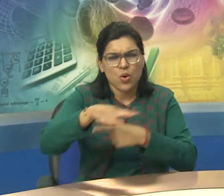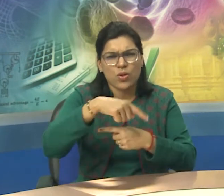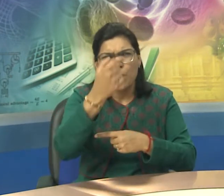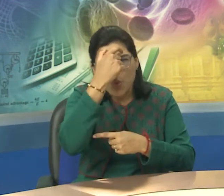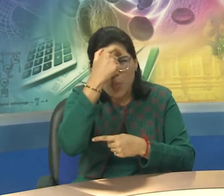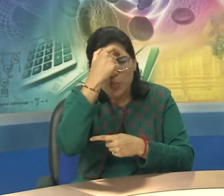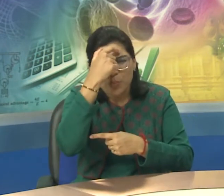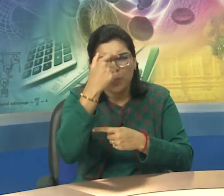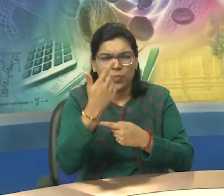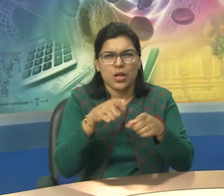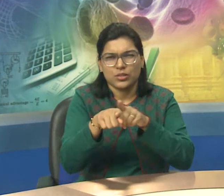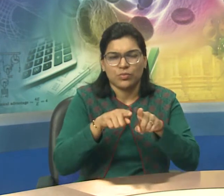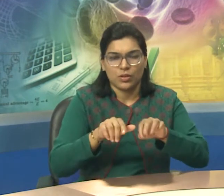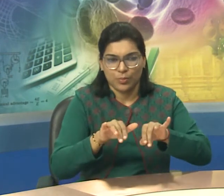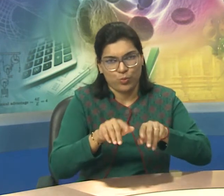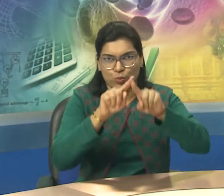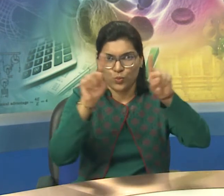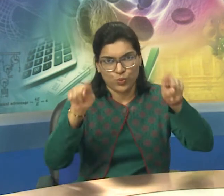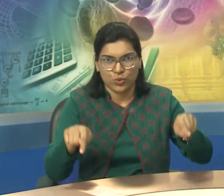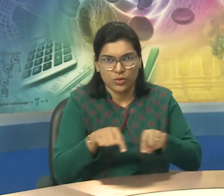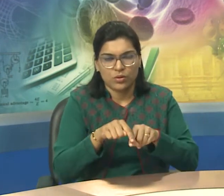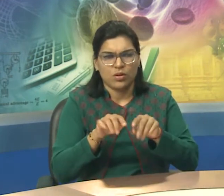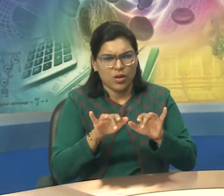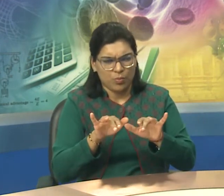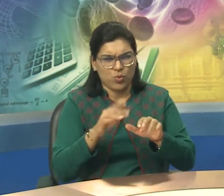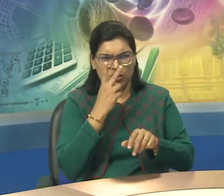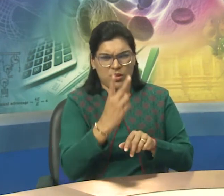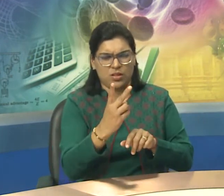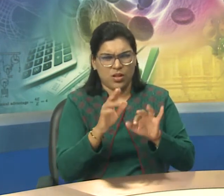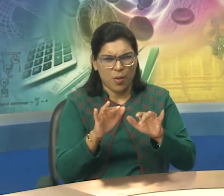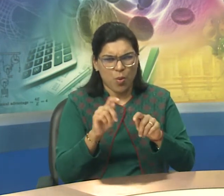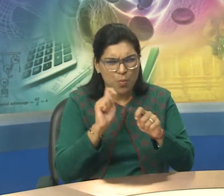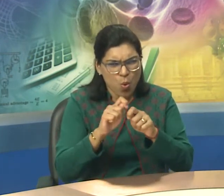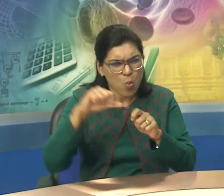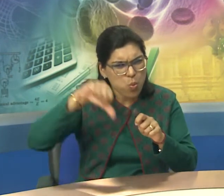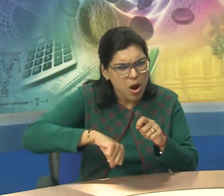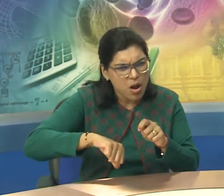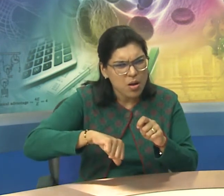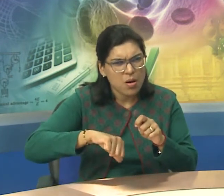outsource only those difficult problems which it